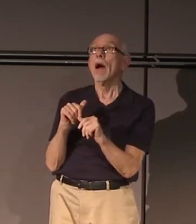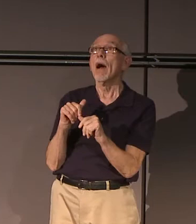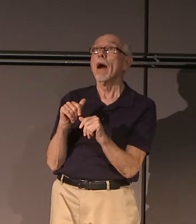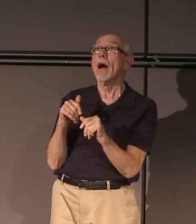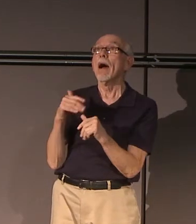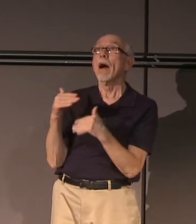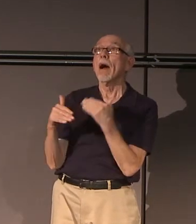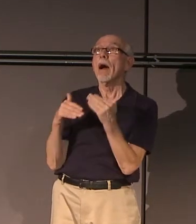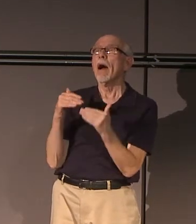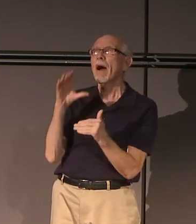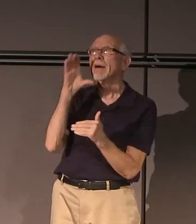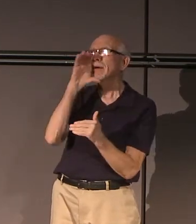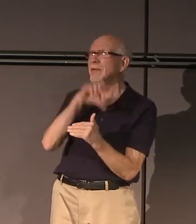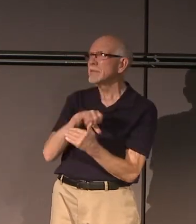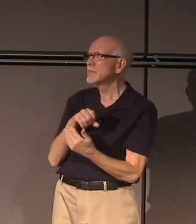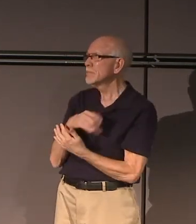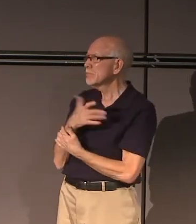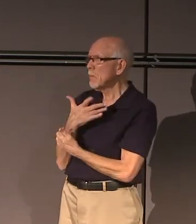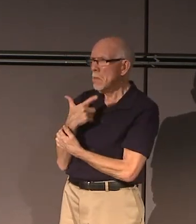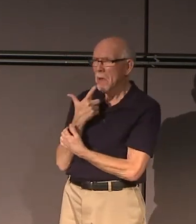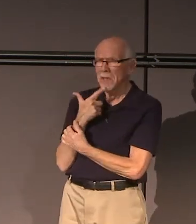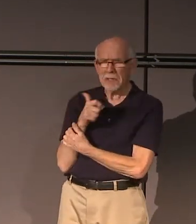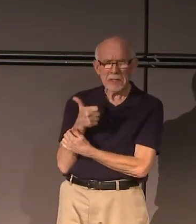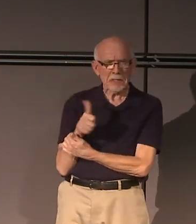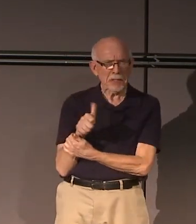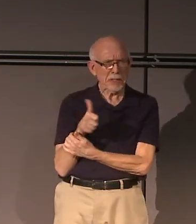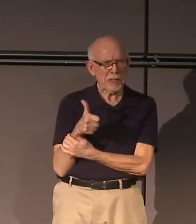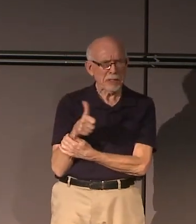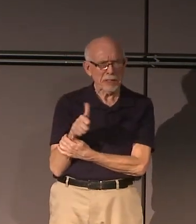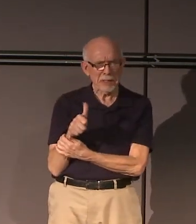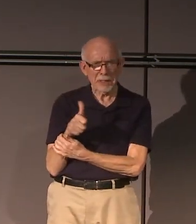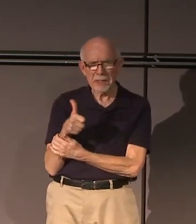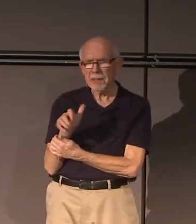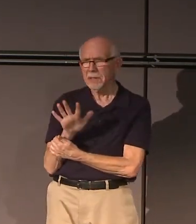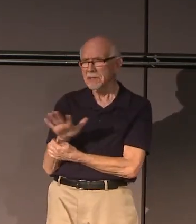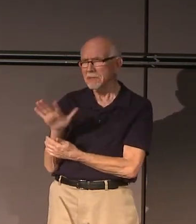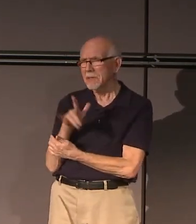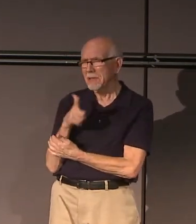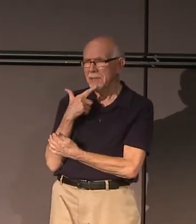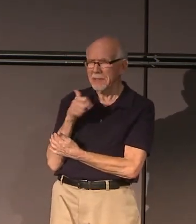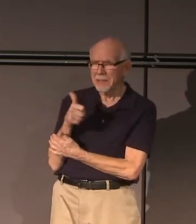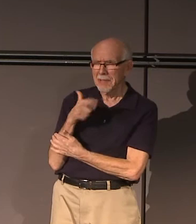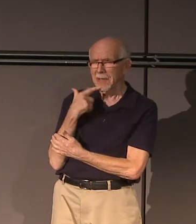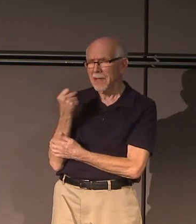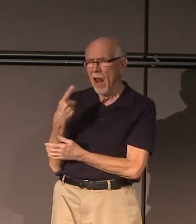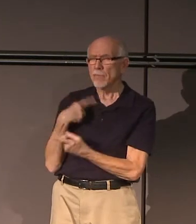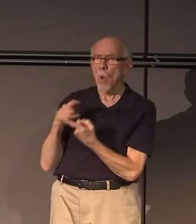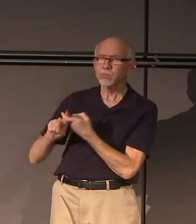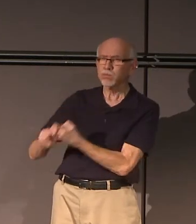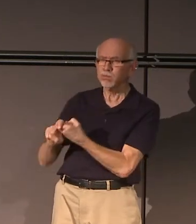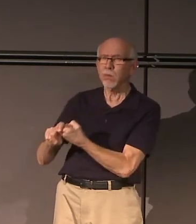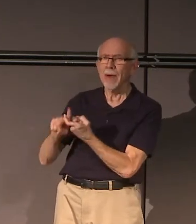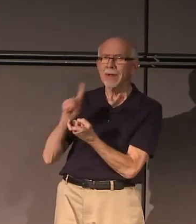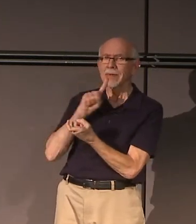I came to be of age to go to the school for the deaf myself, and maybe I was around 10 or 11. I had